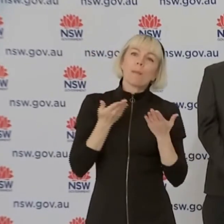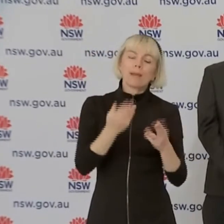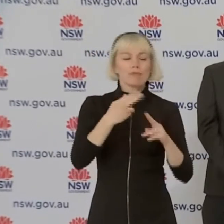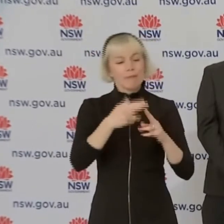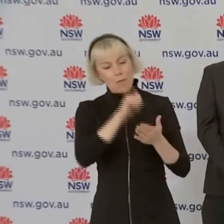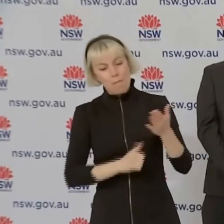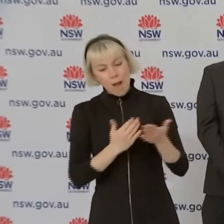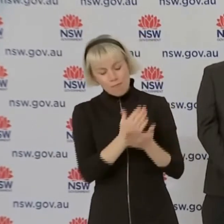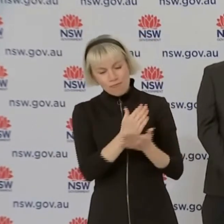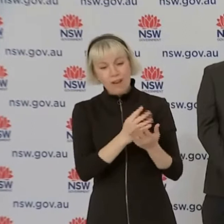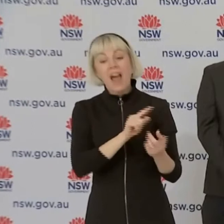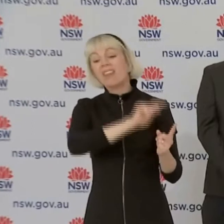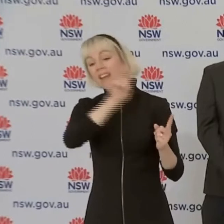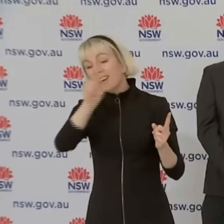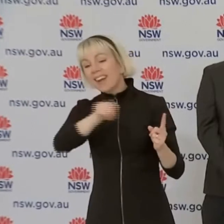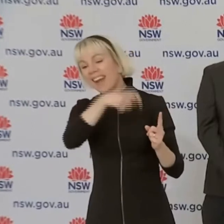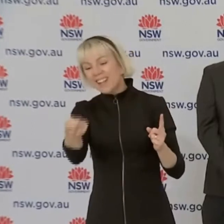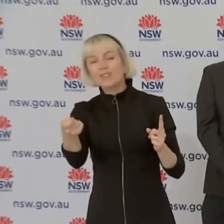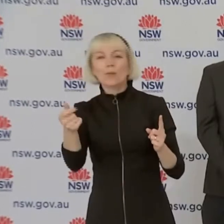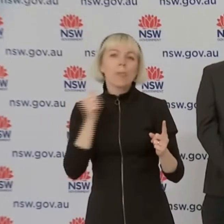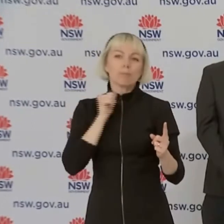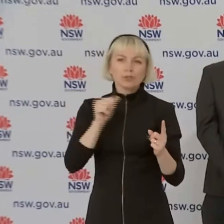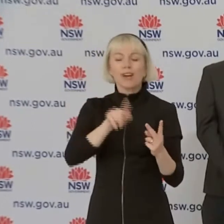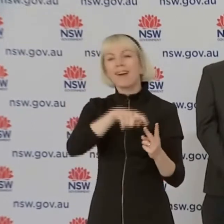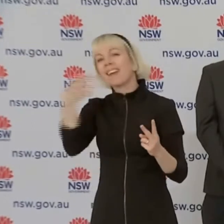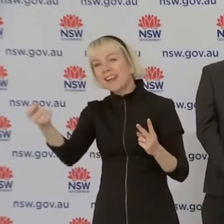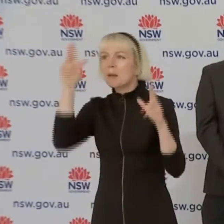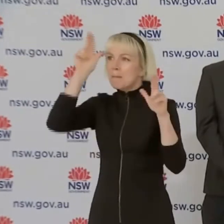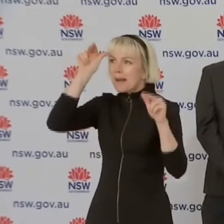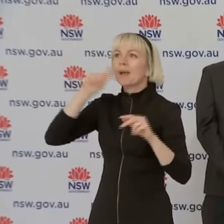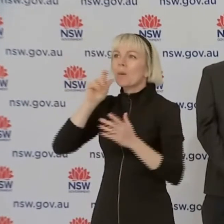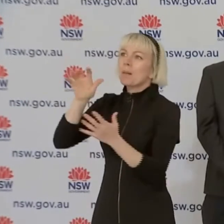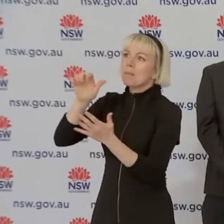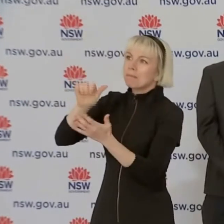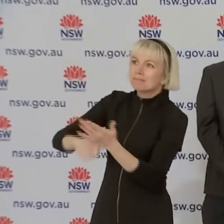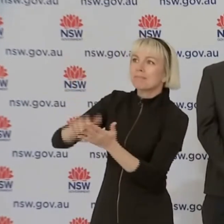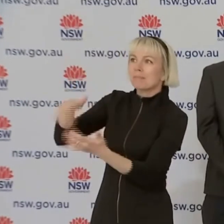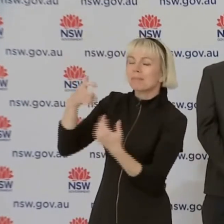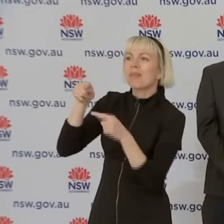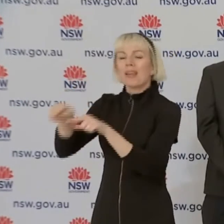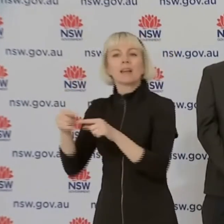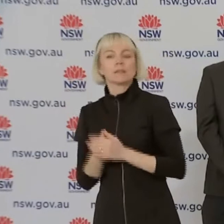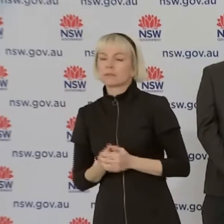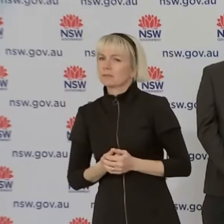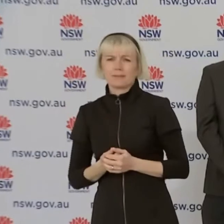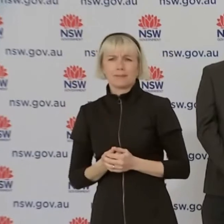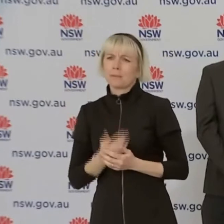bread shop, to this butcher, to this thing. I know obviously if we could just minimise